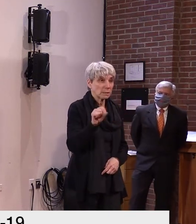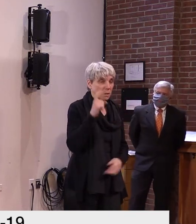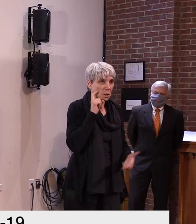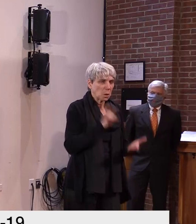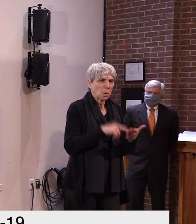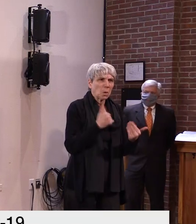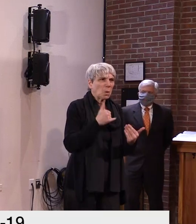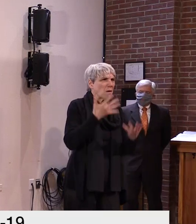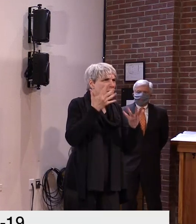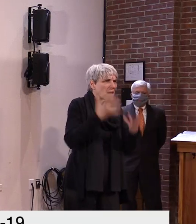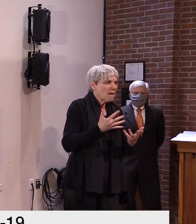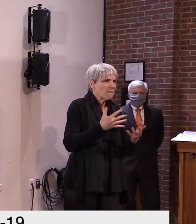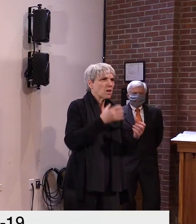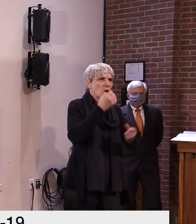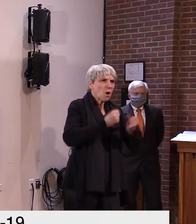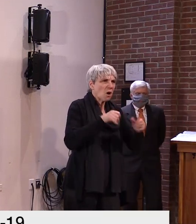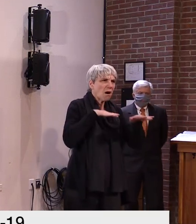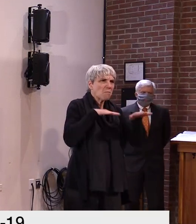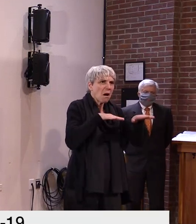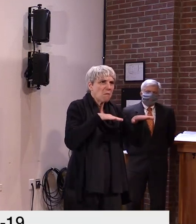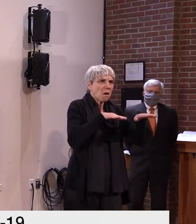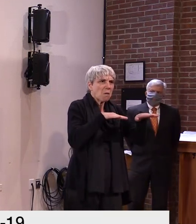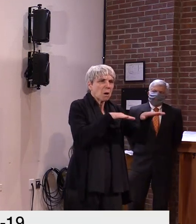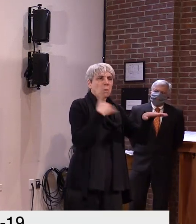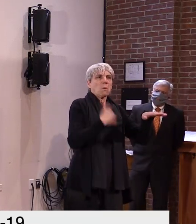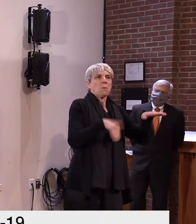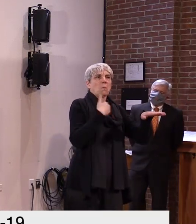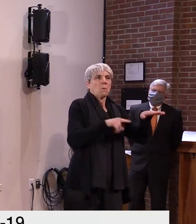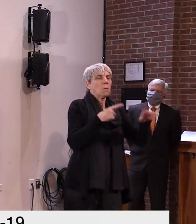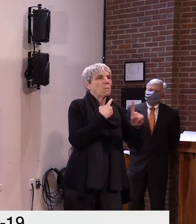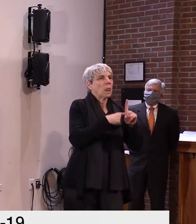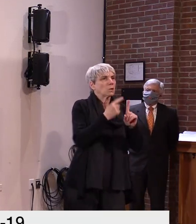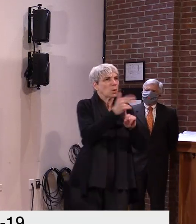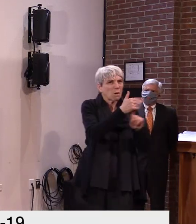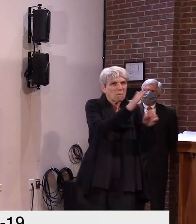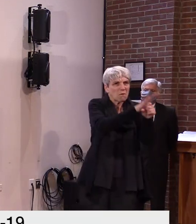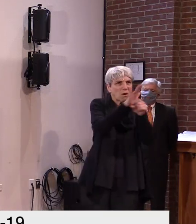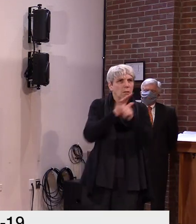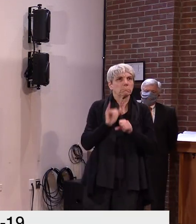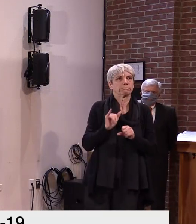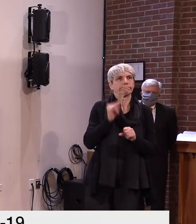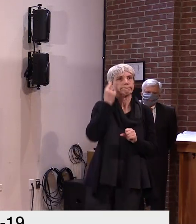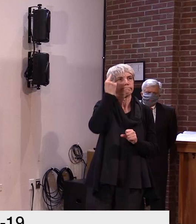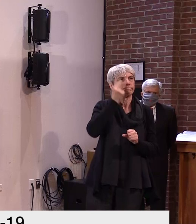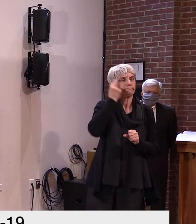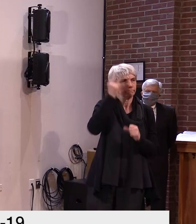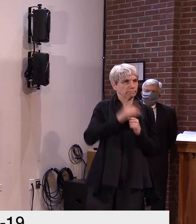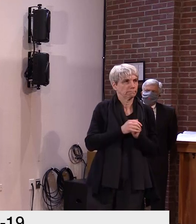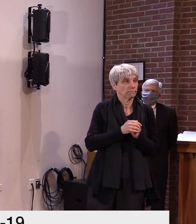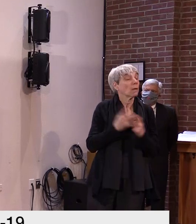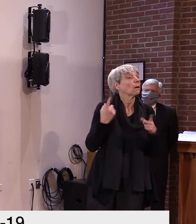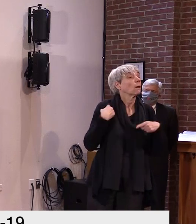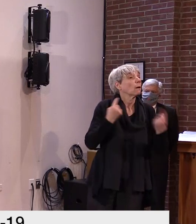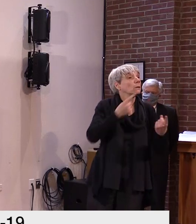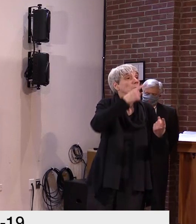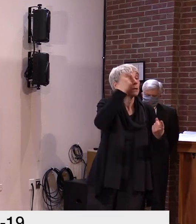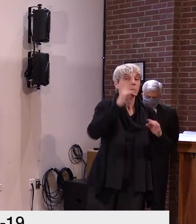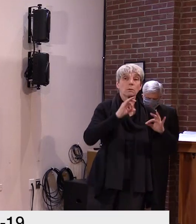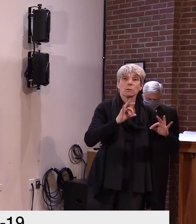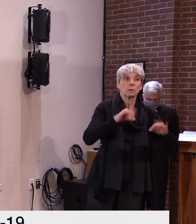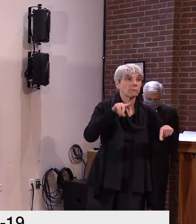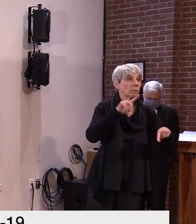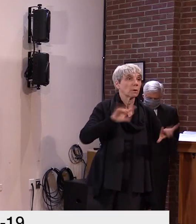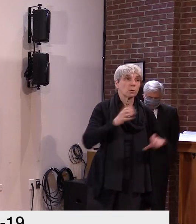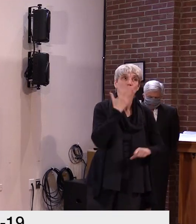where she was staying. We managed to do well through the summer travel season, but we need to be even more careful